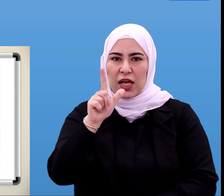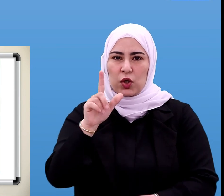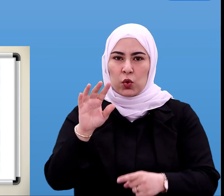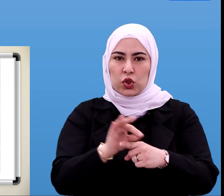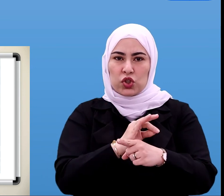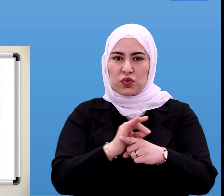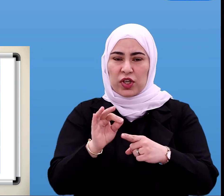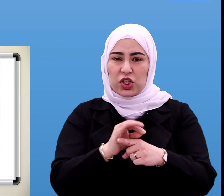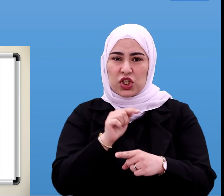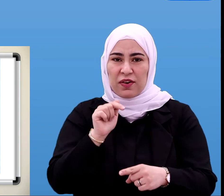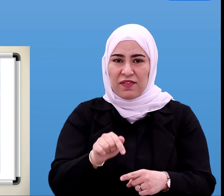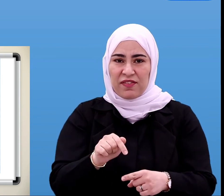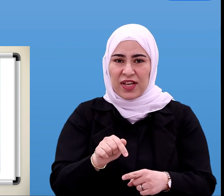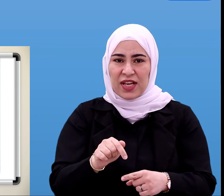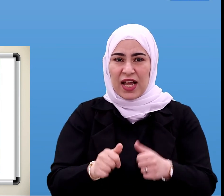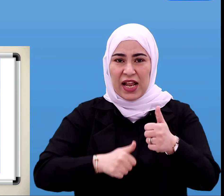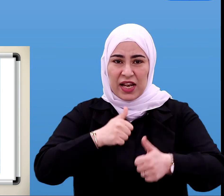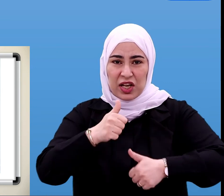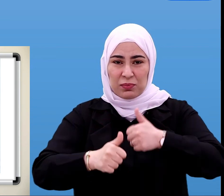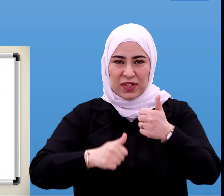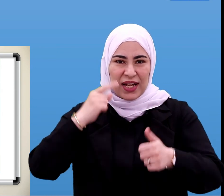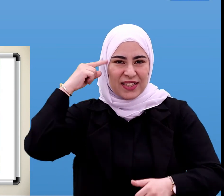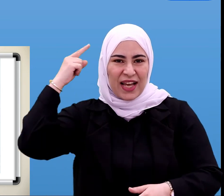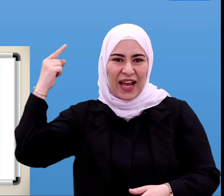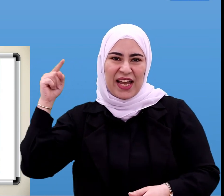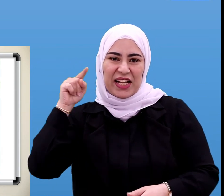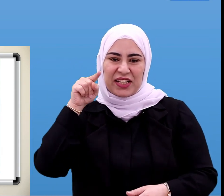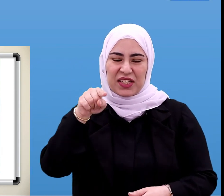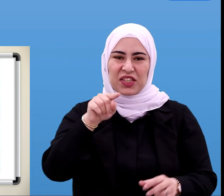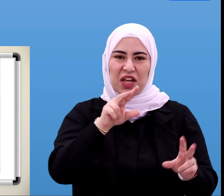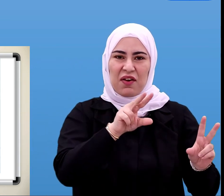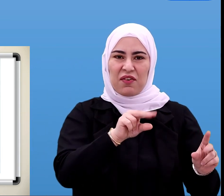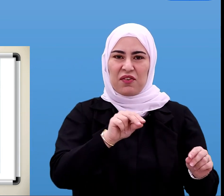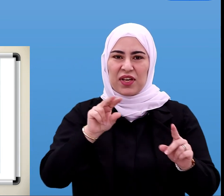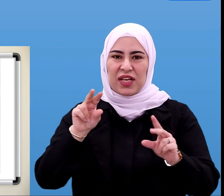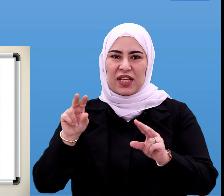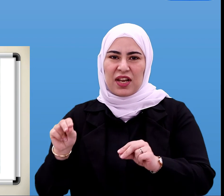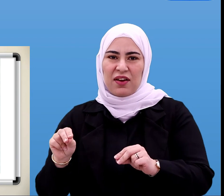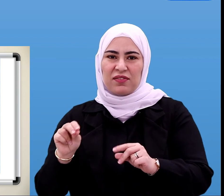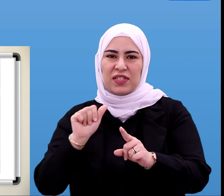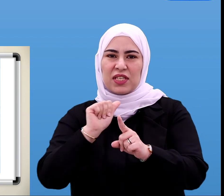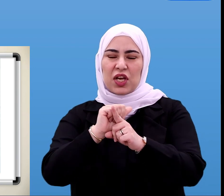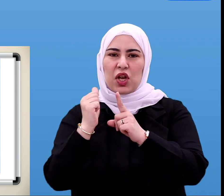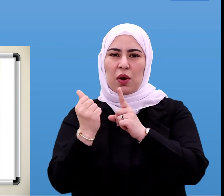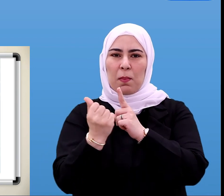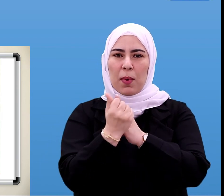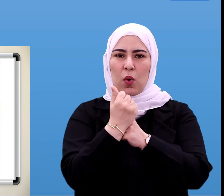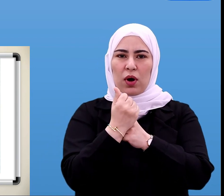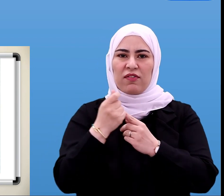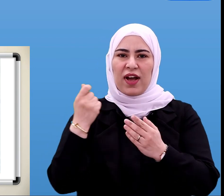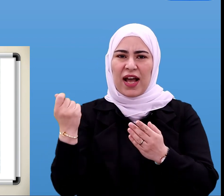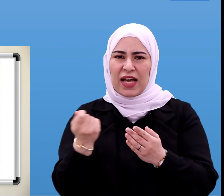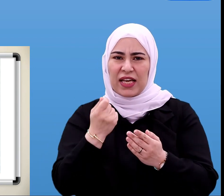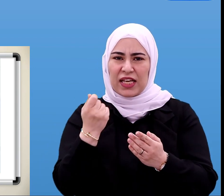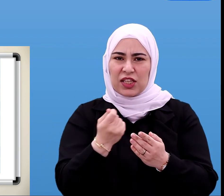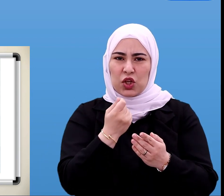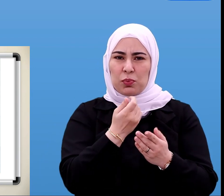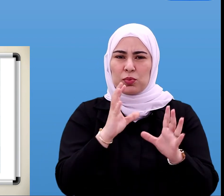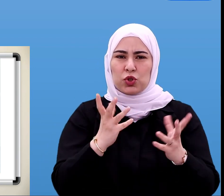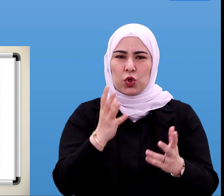imagine yourself in this situation. Write exactly what you would say in this situation and answer